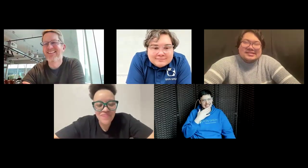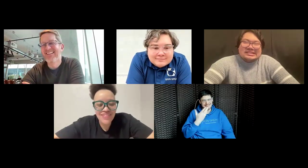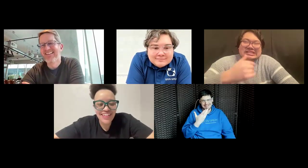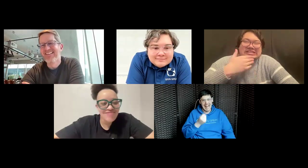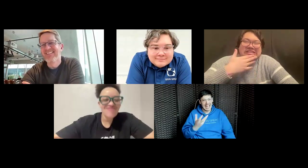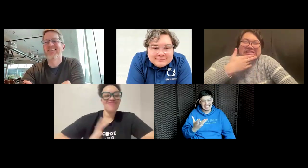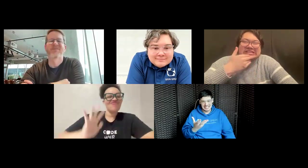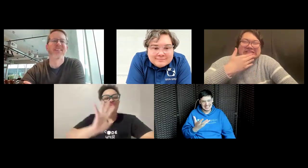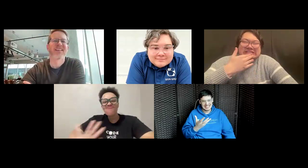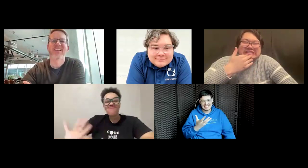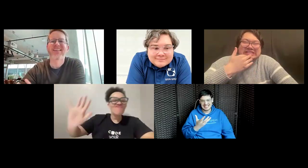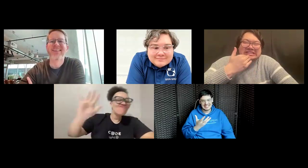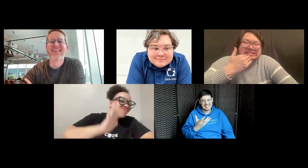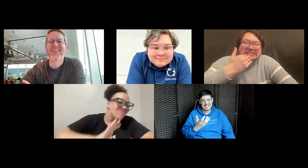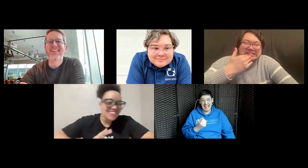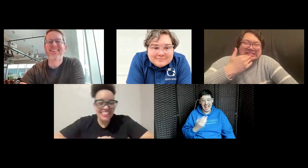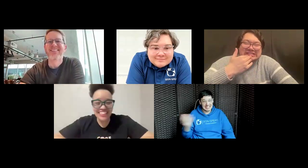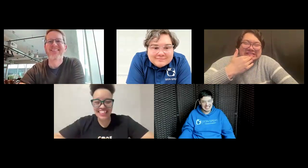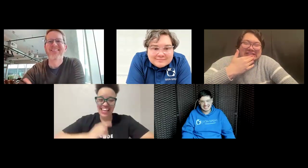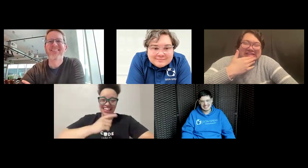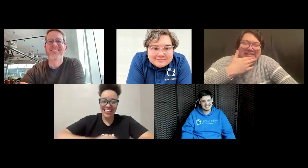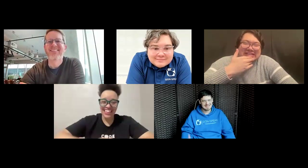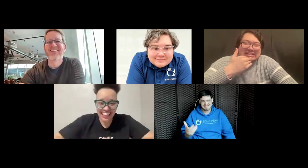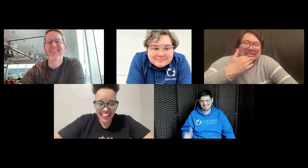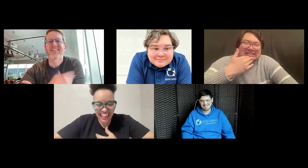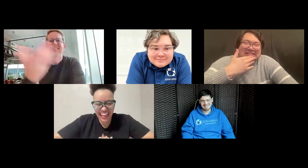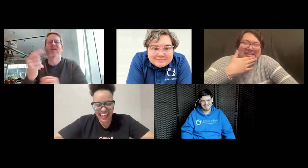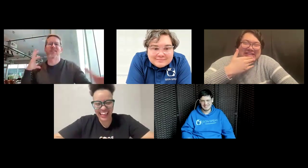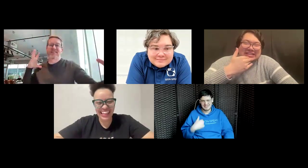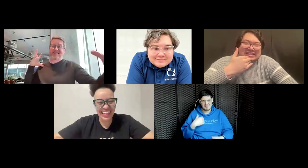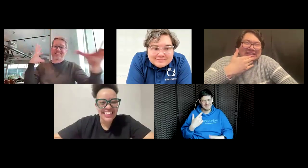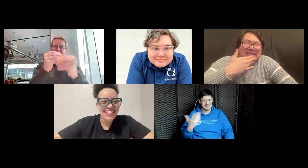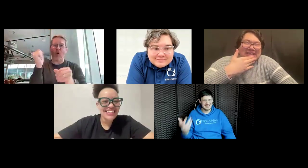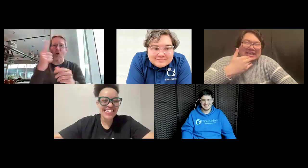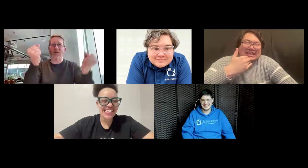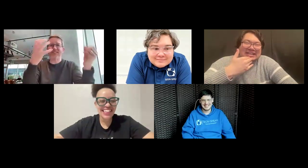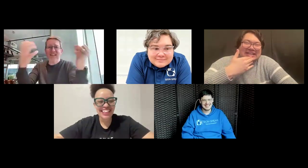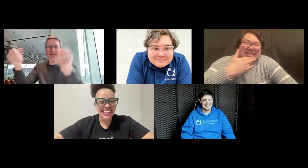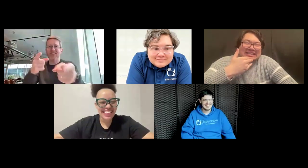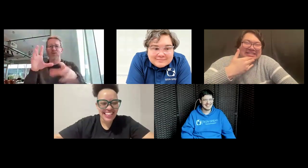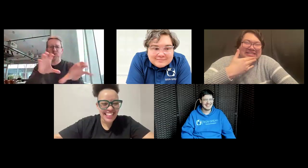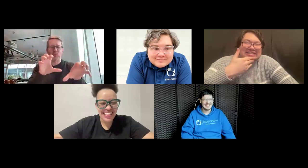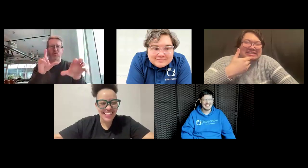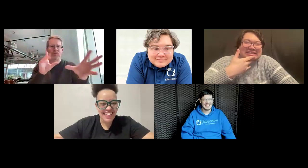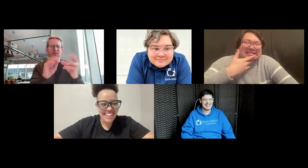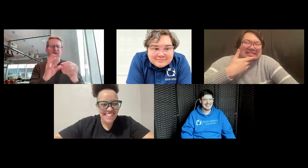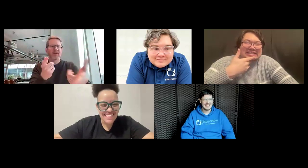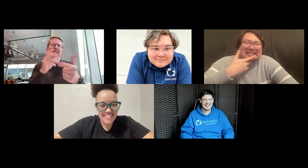Ooh, to give a specific number? Like I said, just an estimate if you had to guess. Rob here, if you had to say like, all the